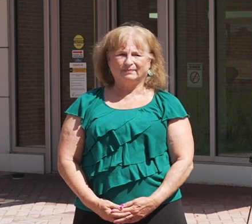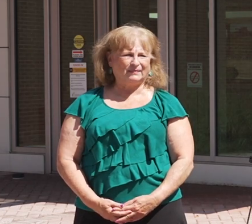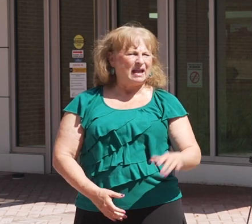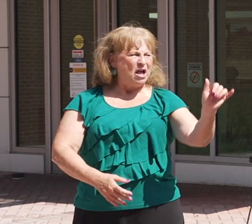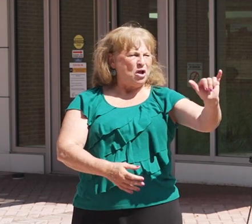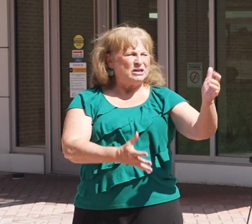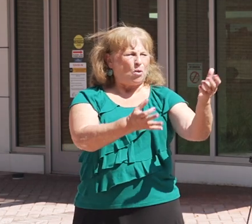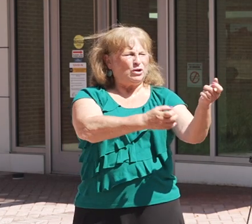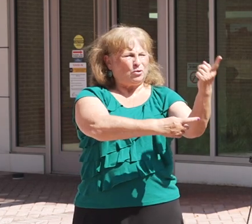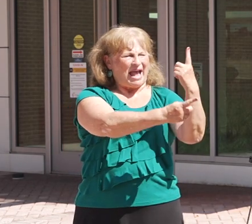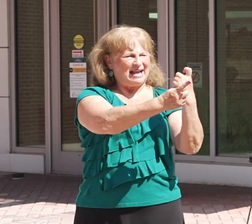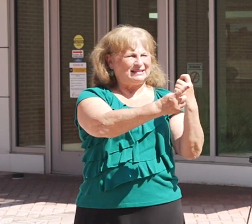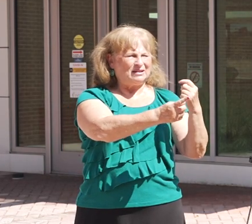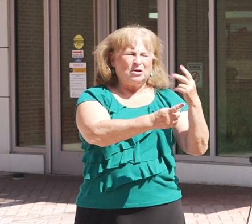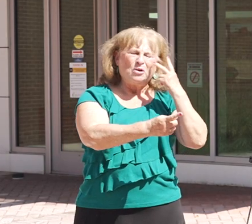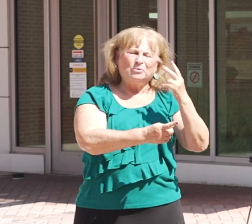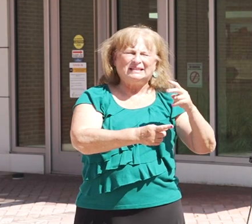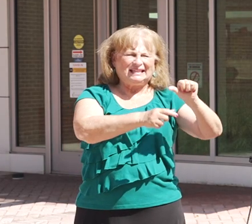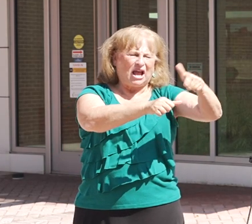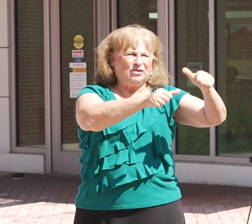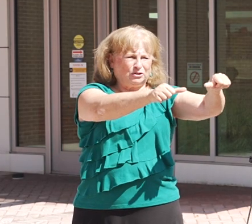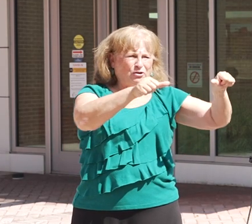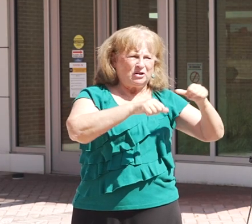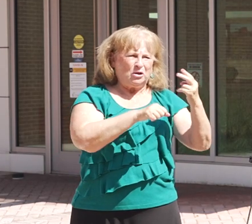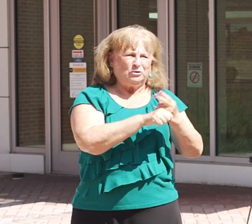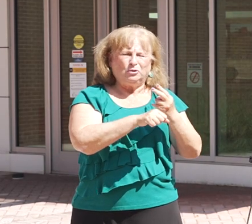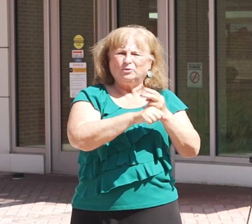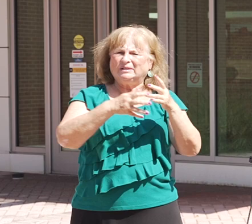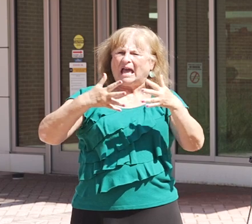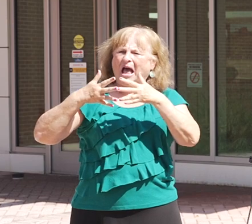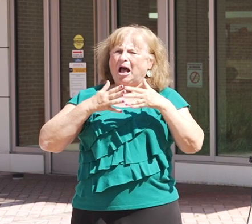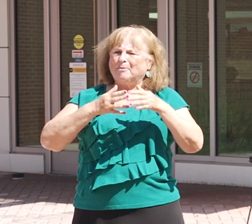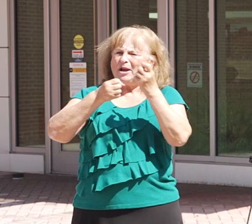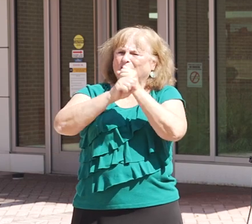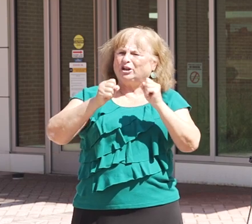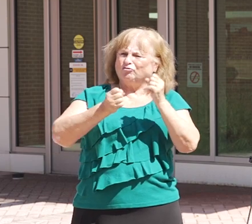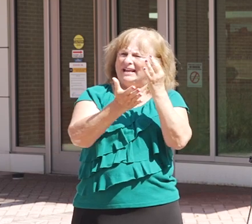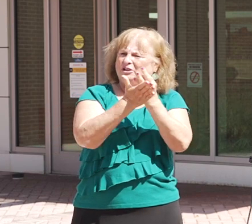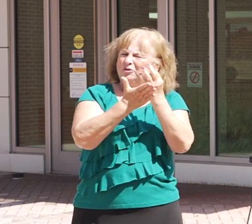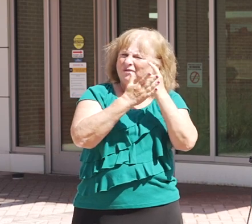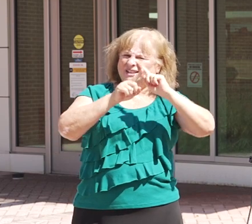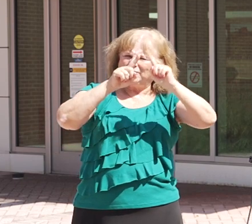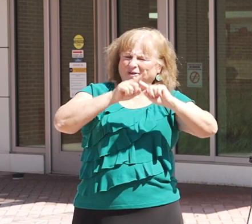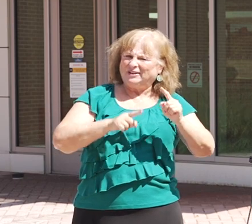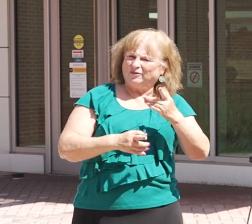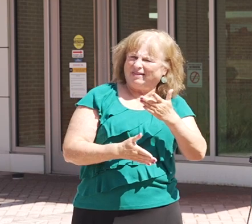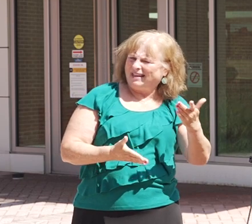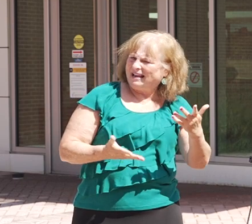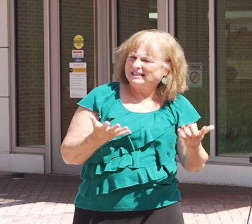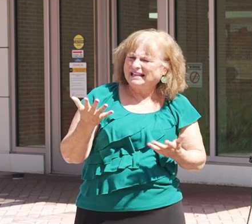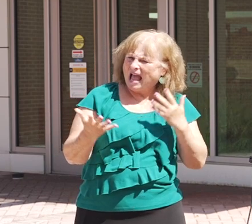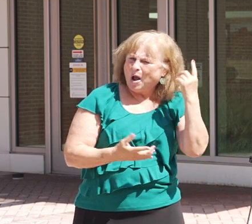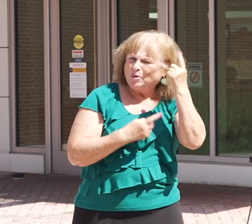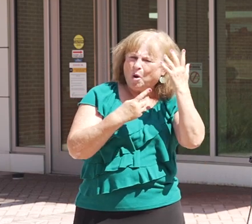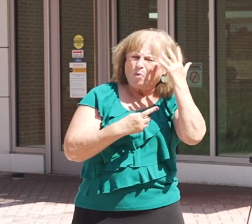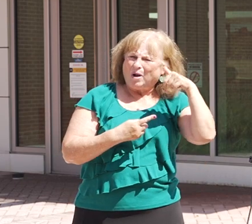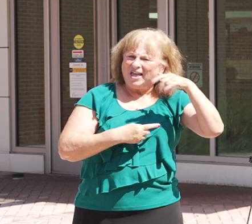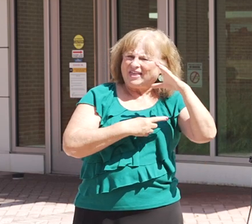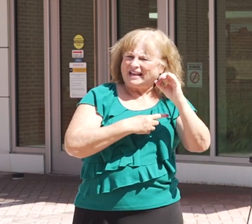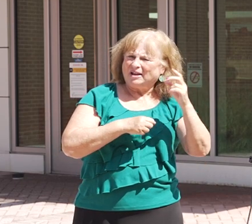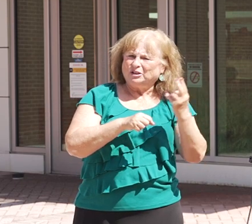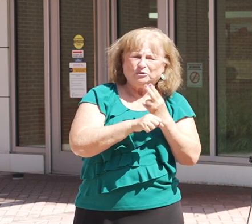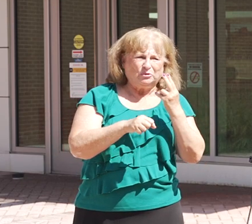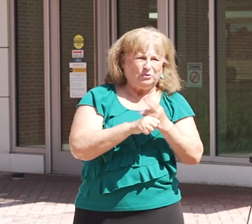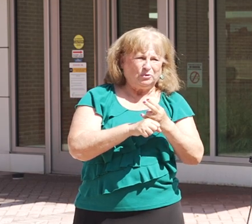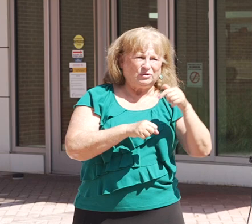I also wanted to ask, we're seeing jurisdictions use American Rescue Plan funds for a lot of different uses. I'm wondering why the county chose to